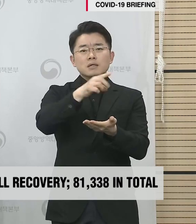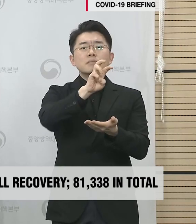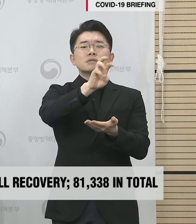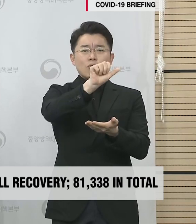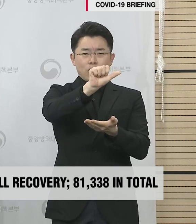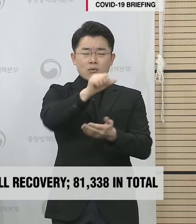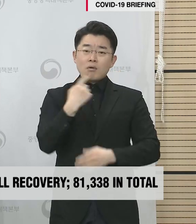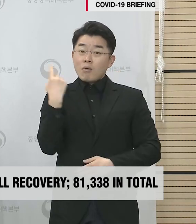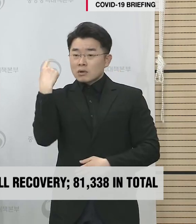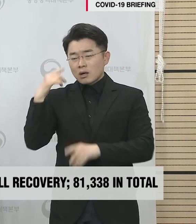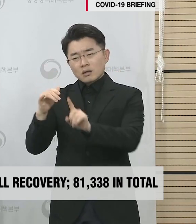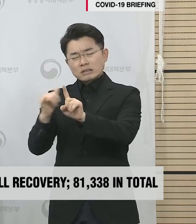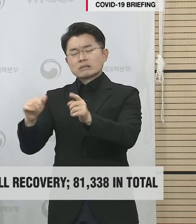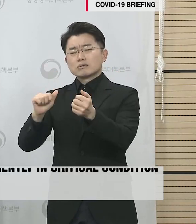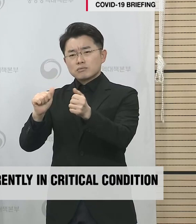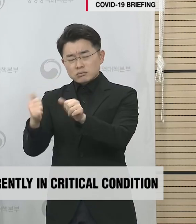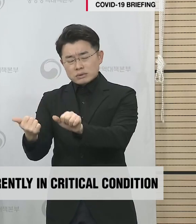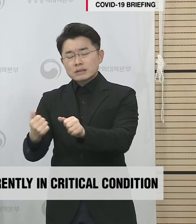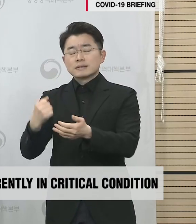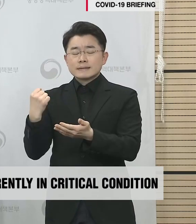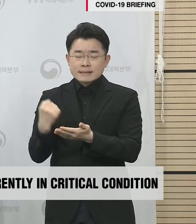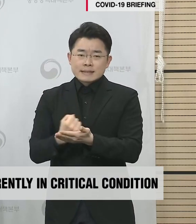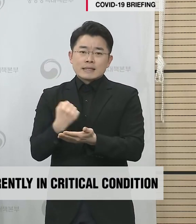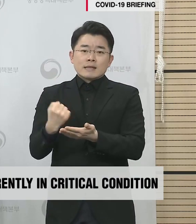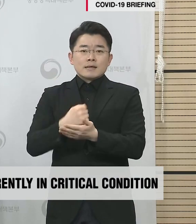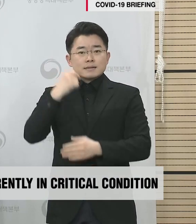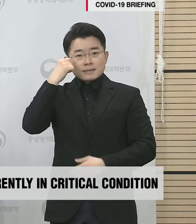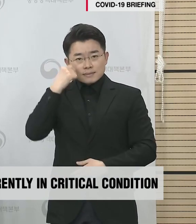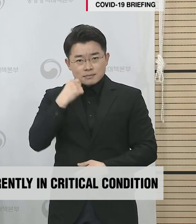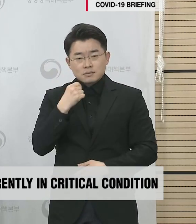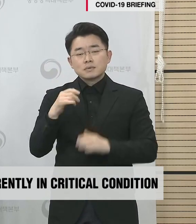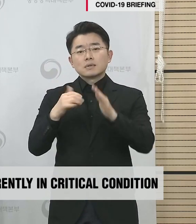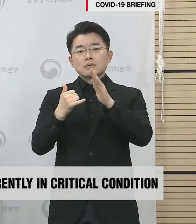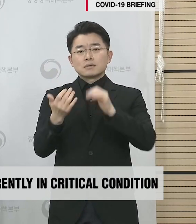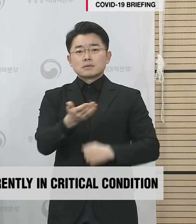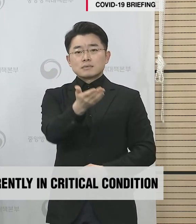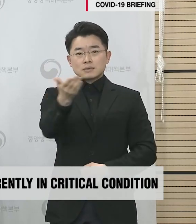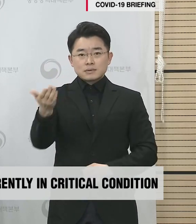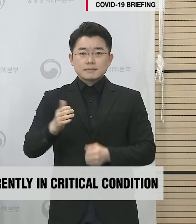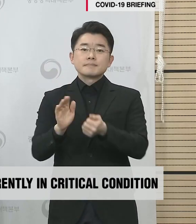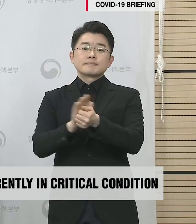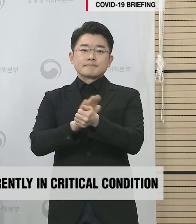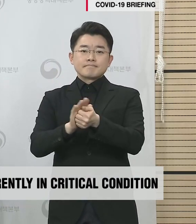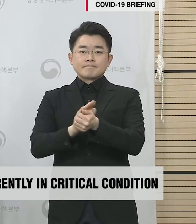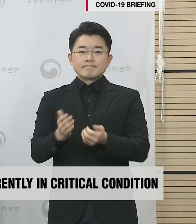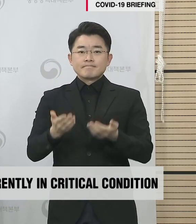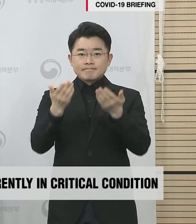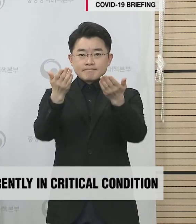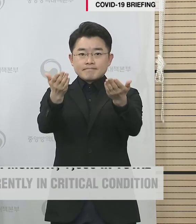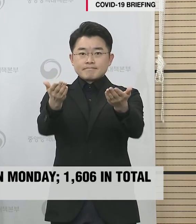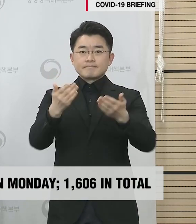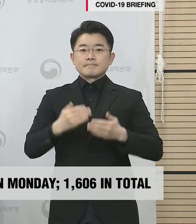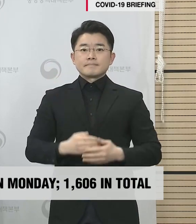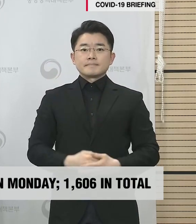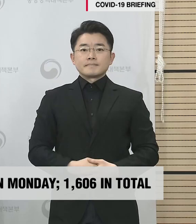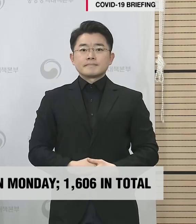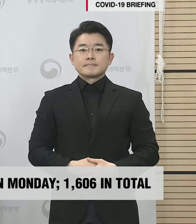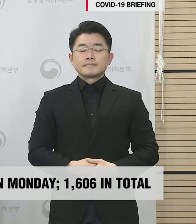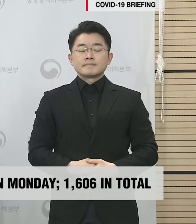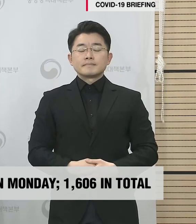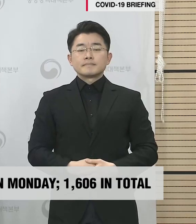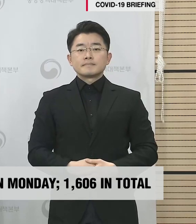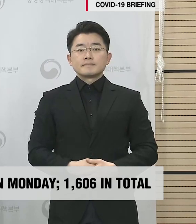more patients with critical or severe conditions, standing at 135. We had one fatality as of